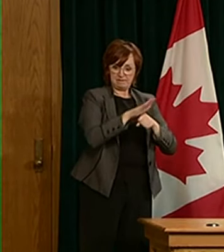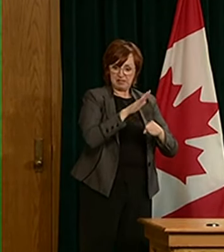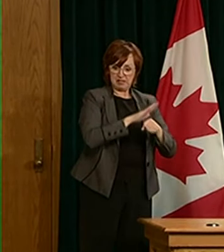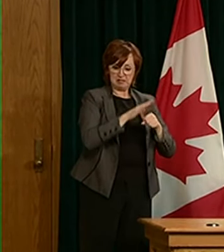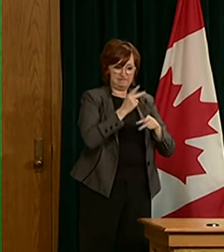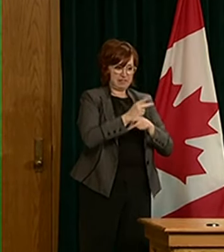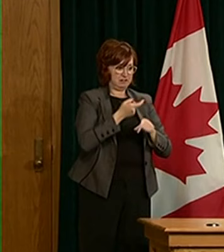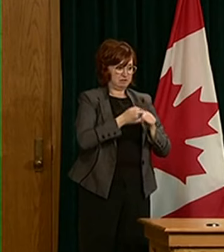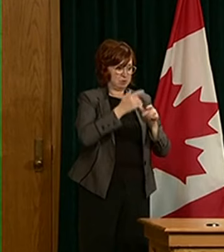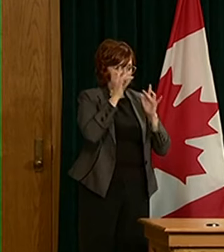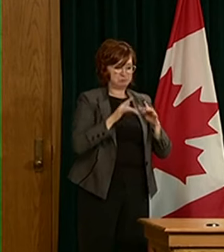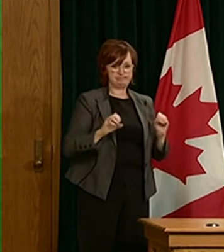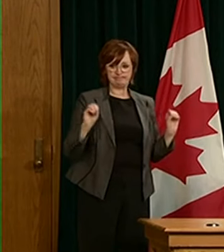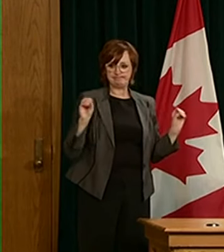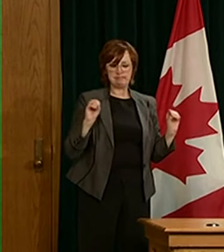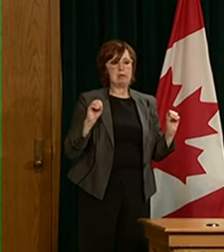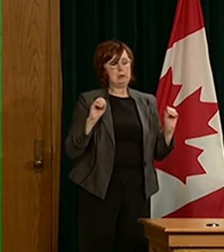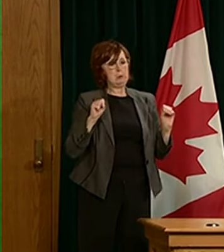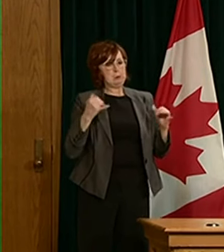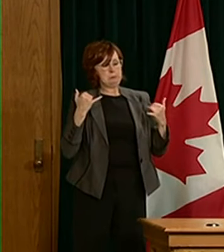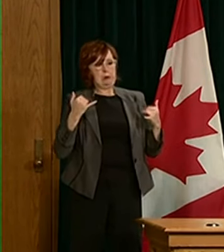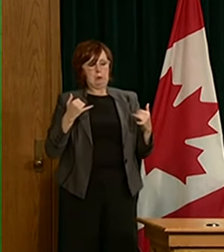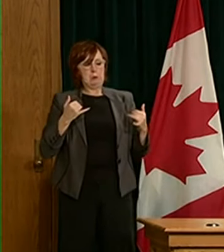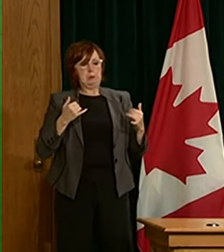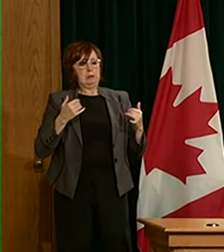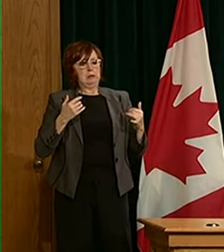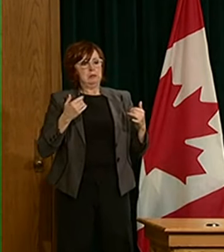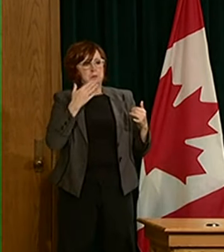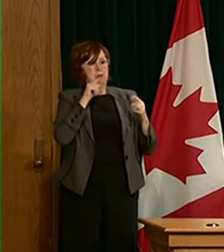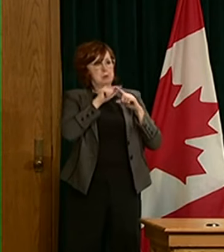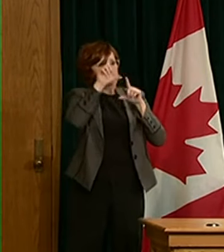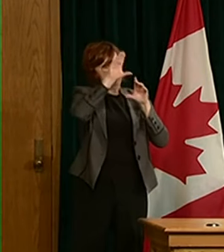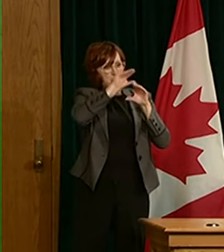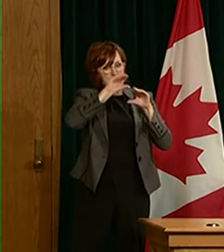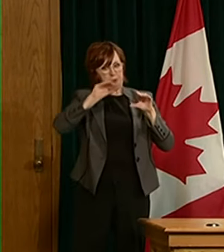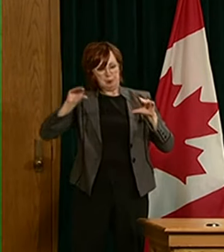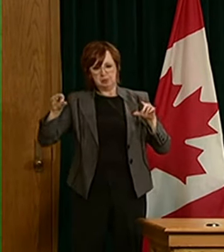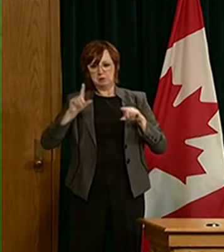this point in time, we don't know. But I will ask Jenny if she has anything to